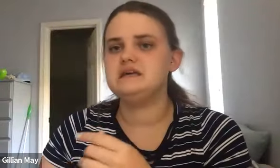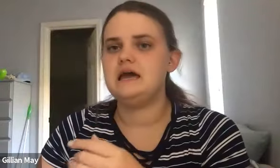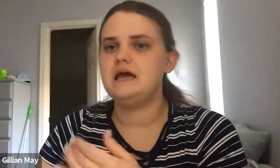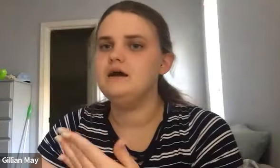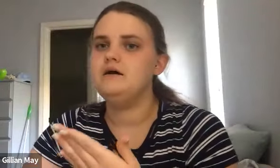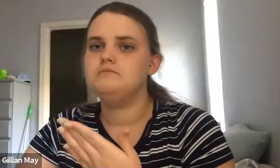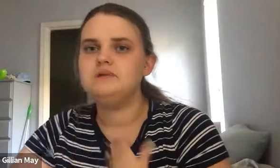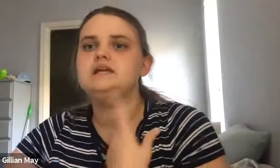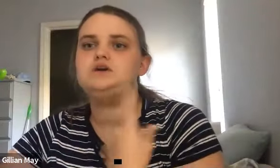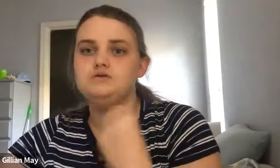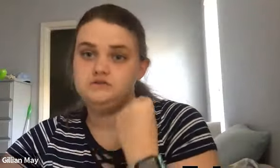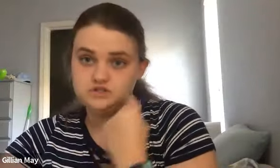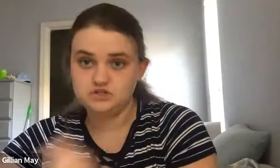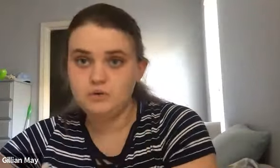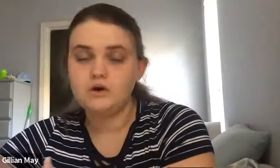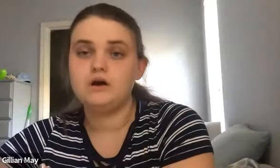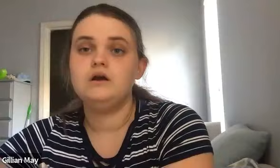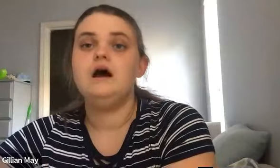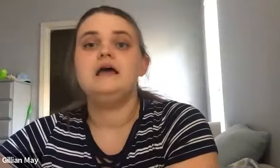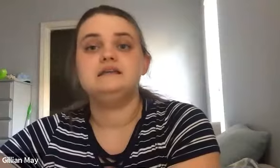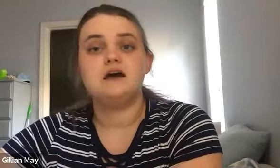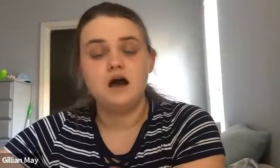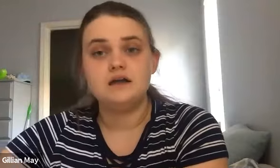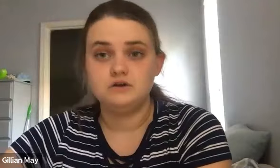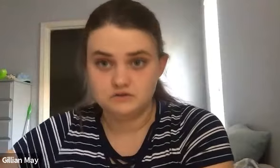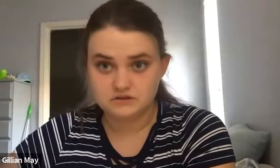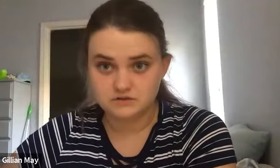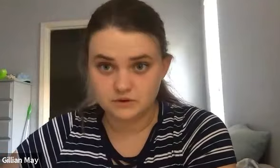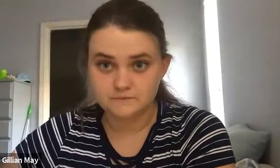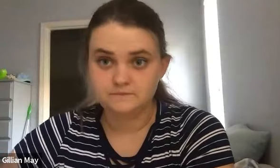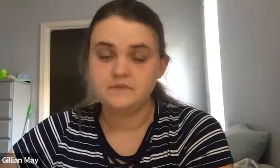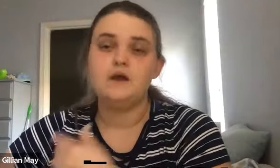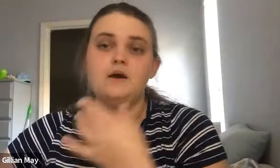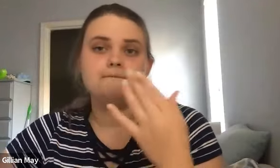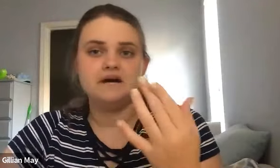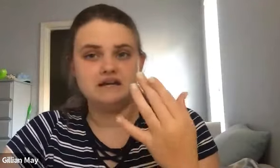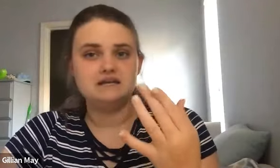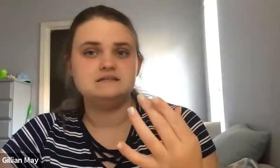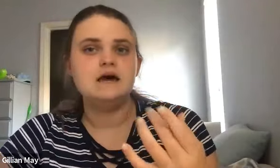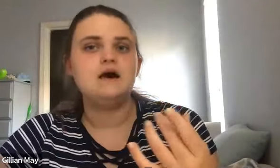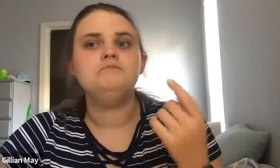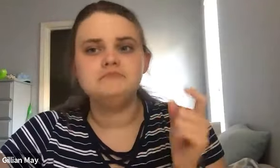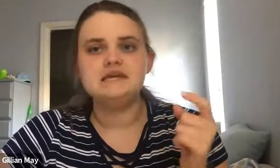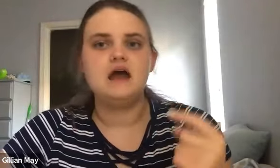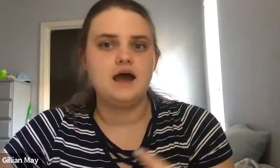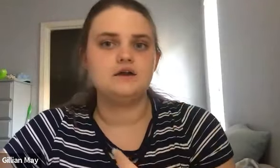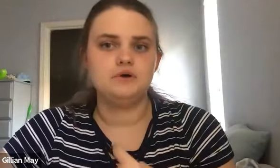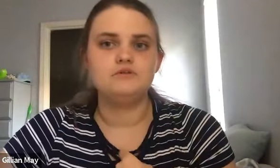say me go to the store, it's I go to the store. But in ASL, me and I are both